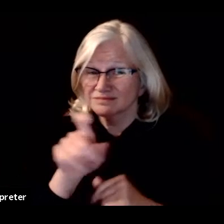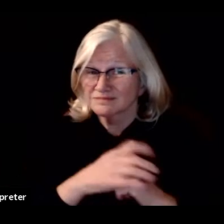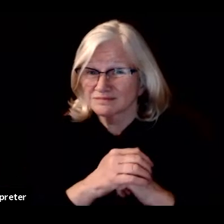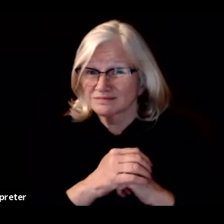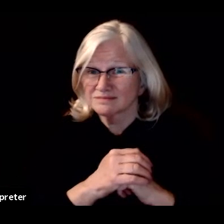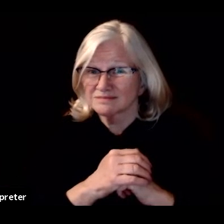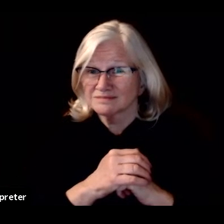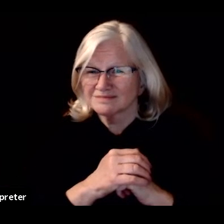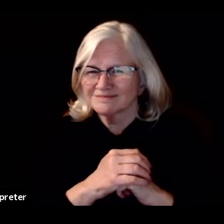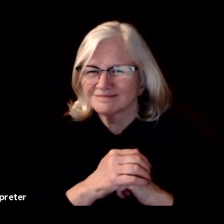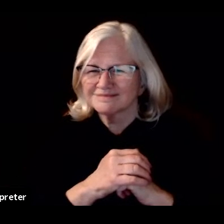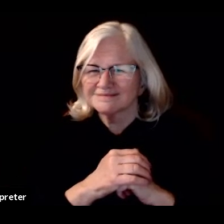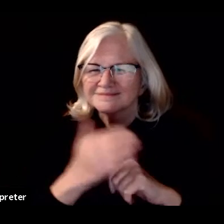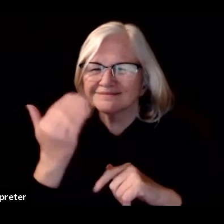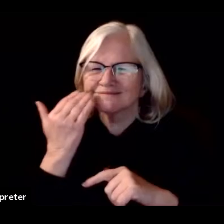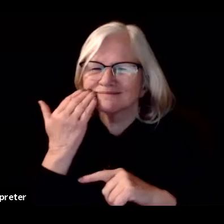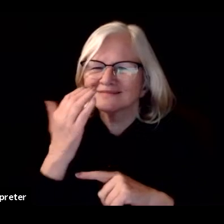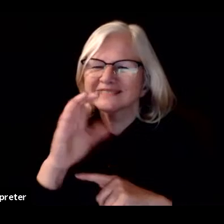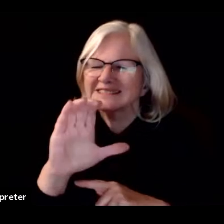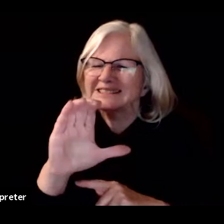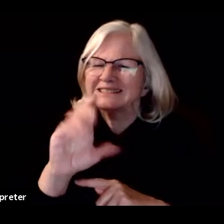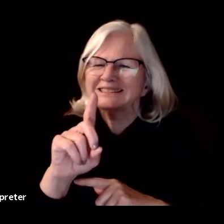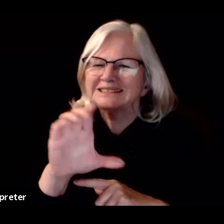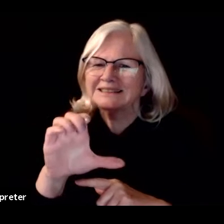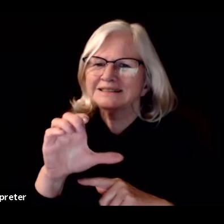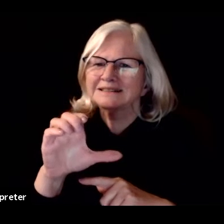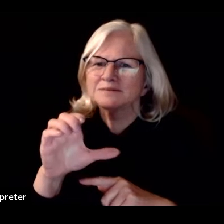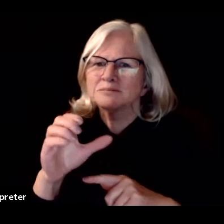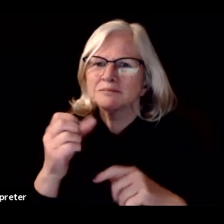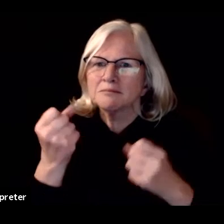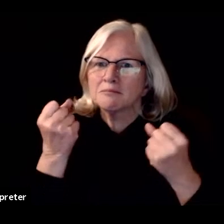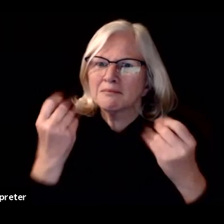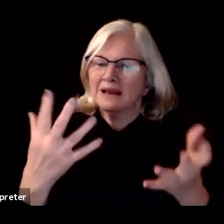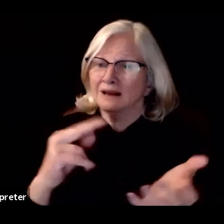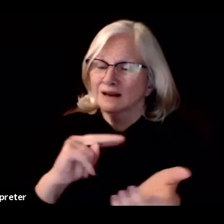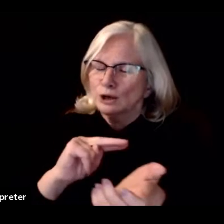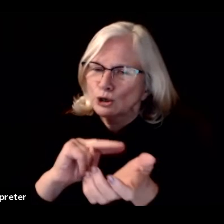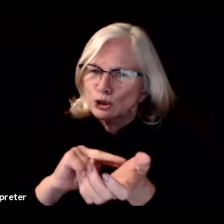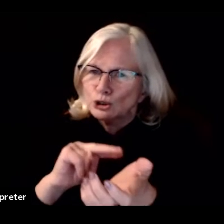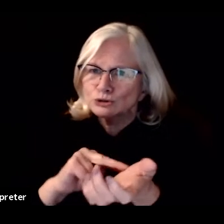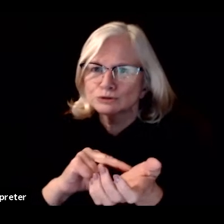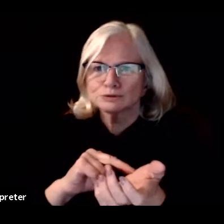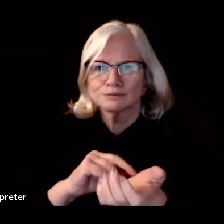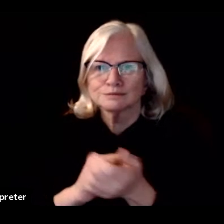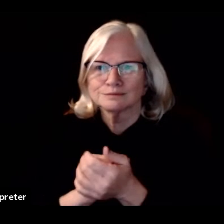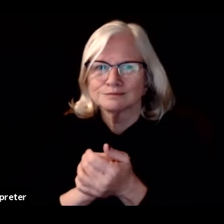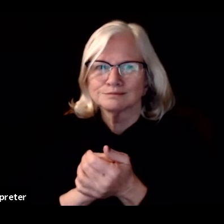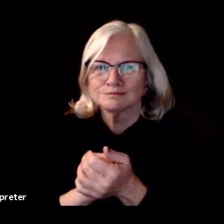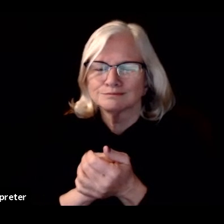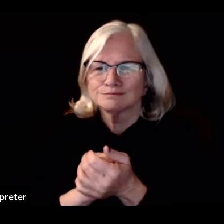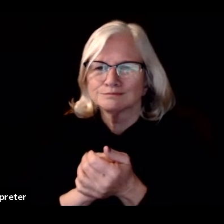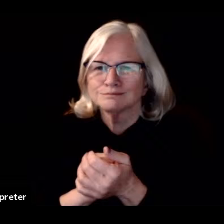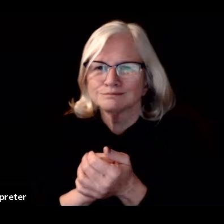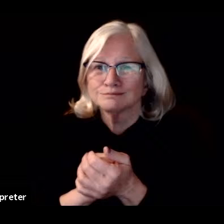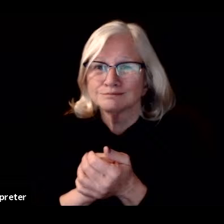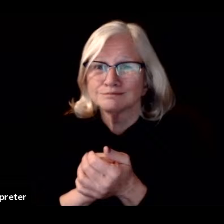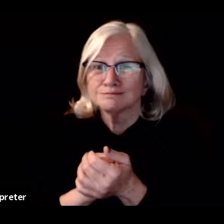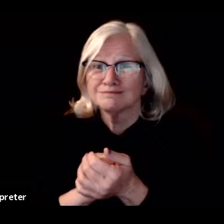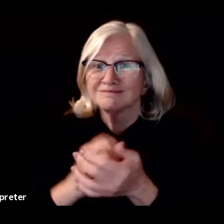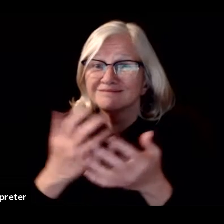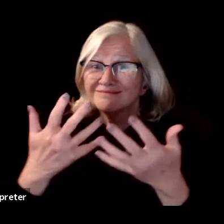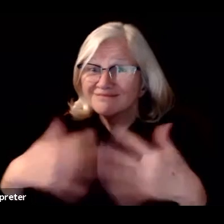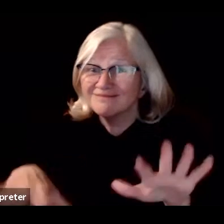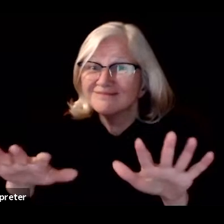number of nurses and other healthcare providers coming back before their quarantines were technically over to return to work.